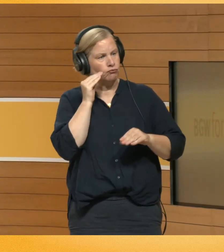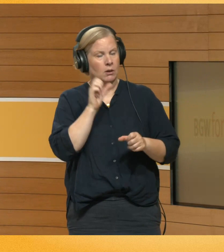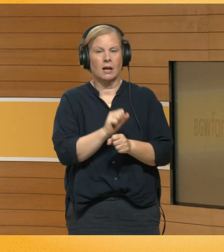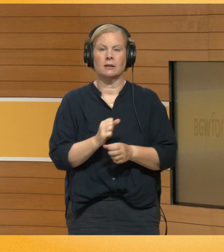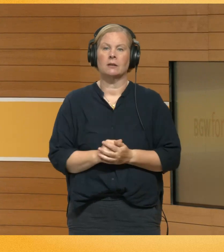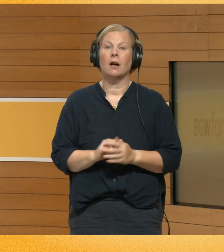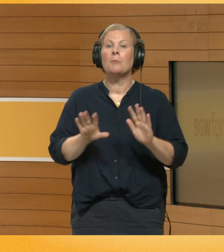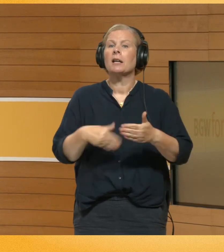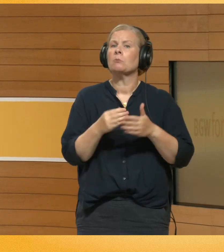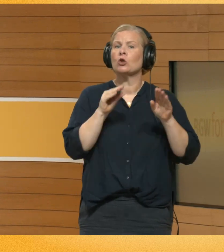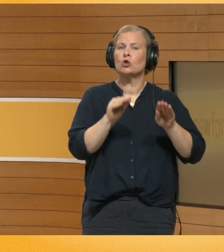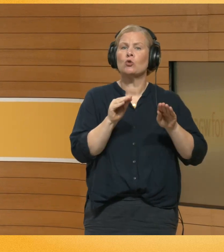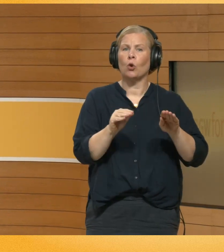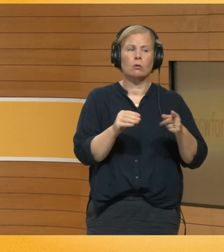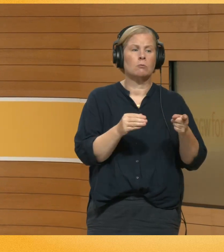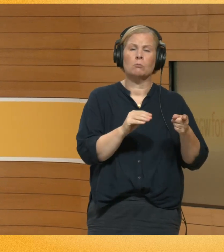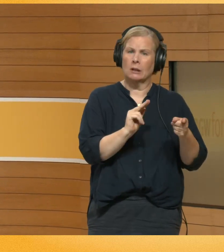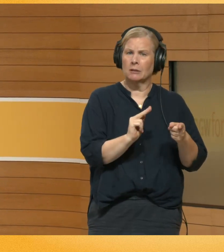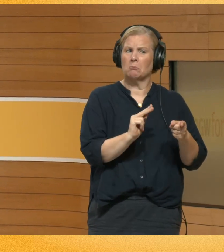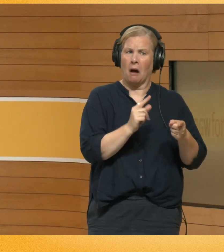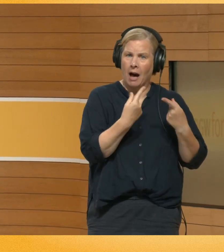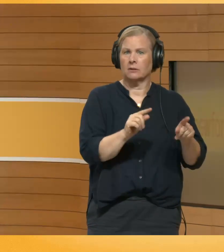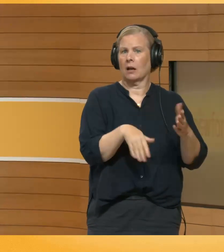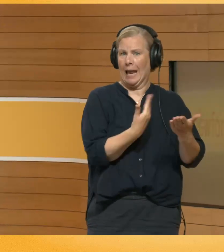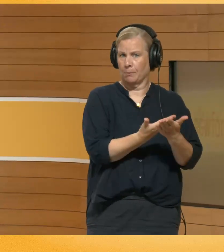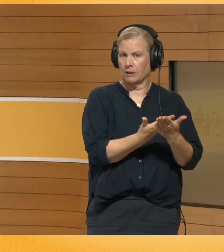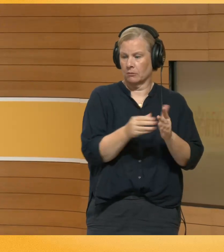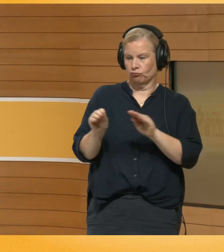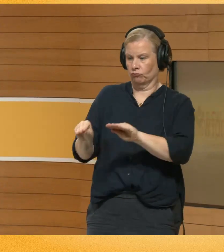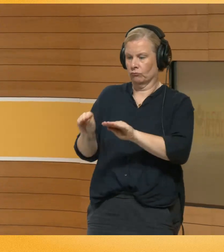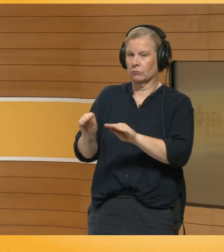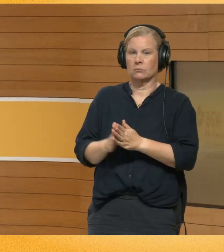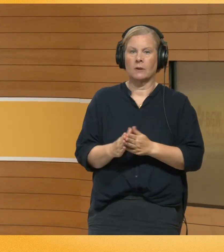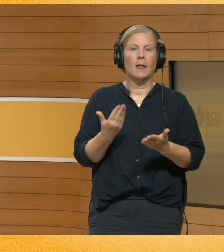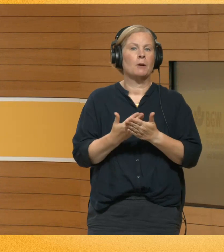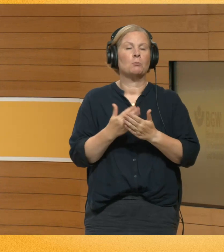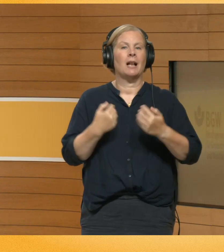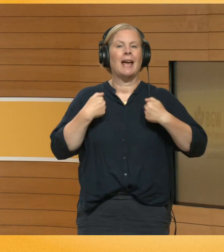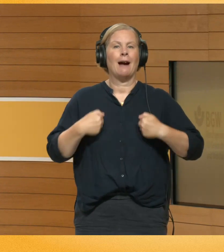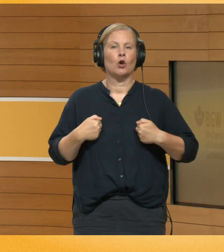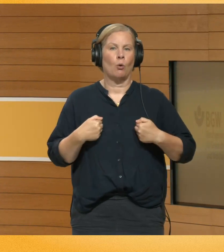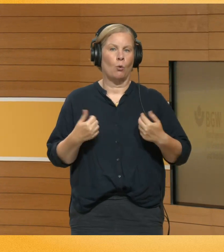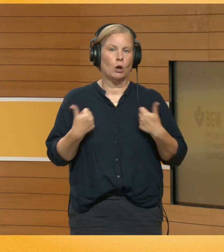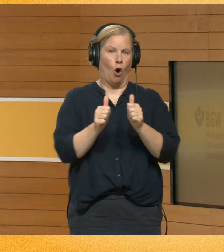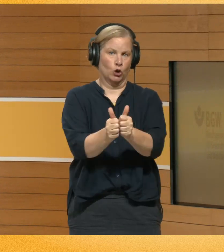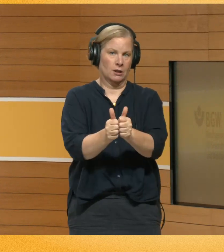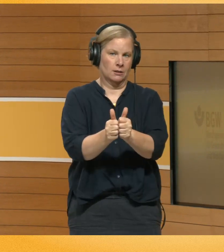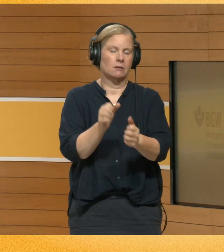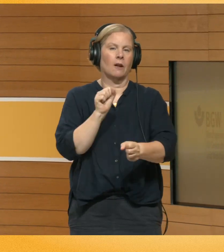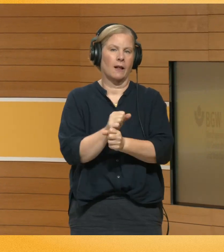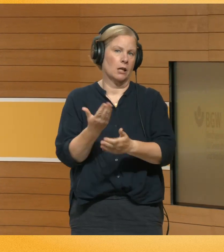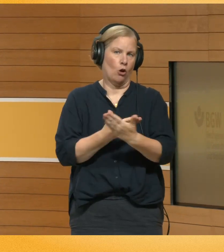self-teach yourselves, but there are also trainings by third-party providers, ergo coaches, for